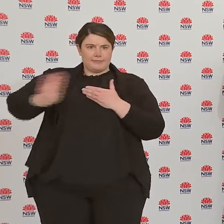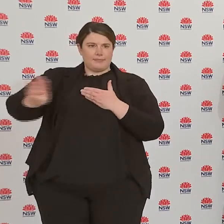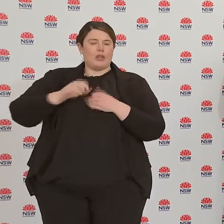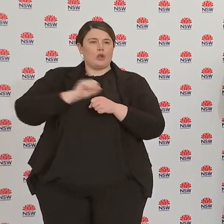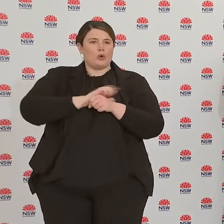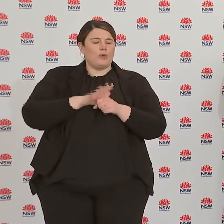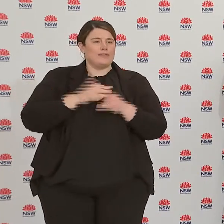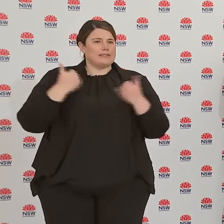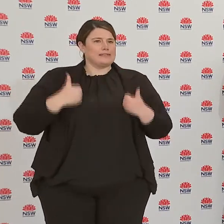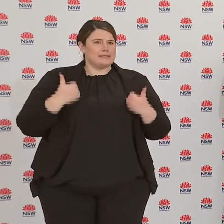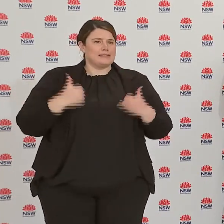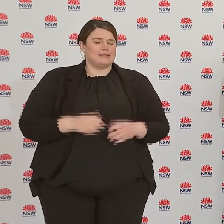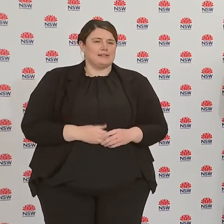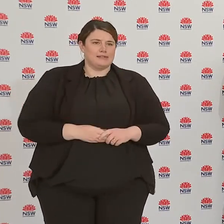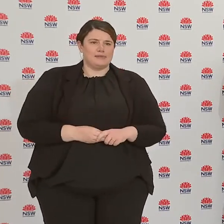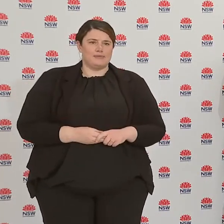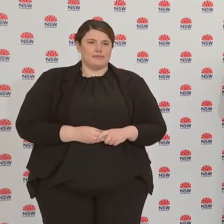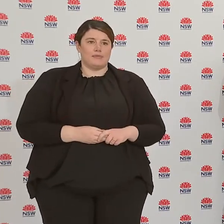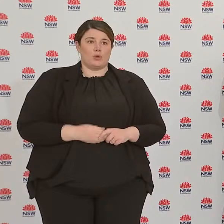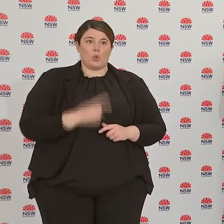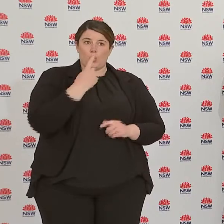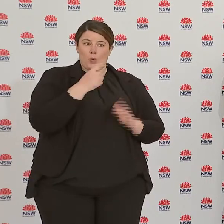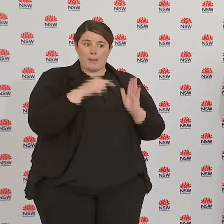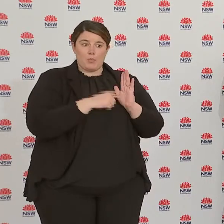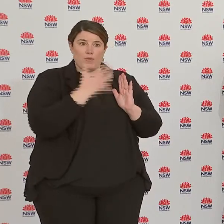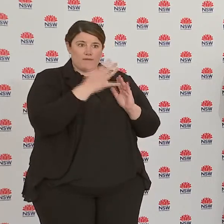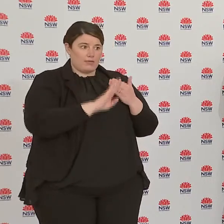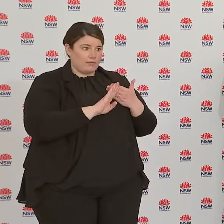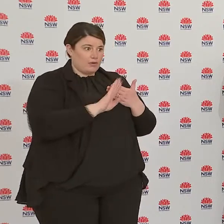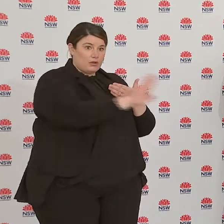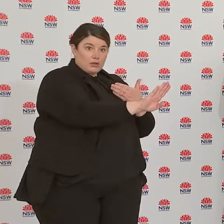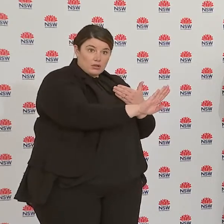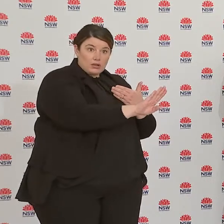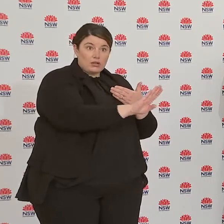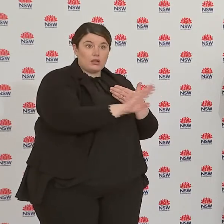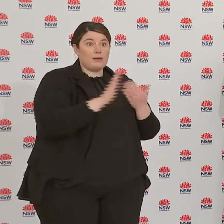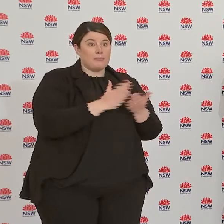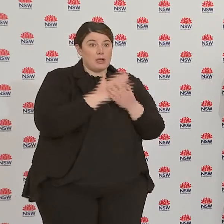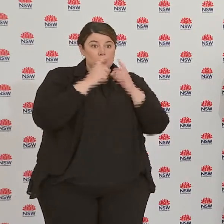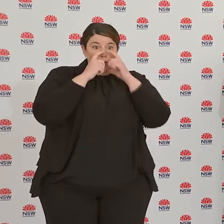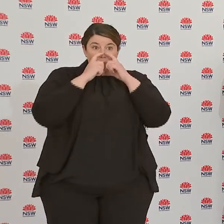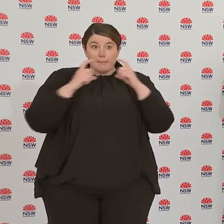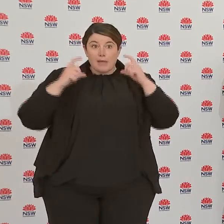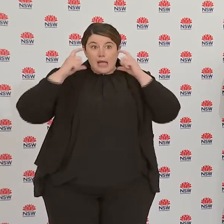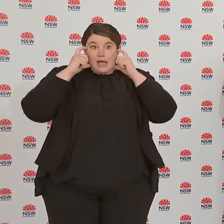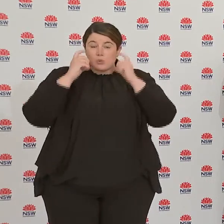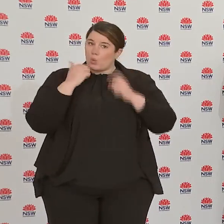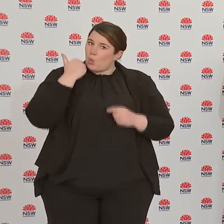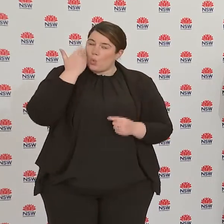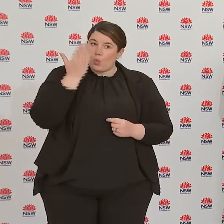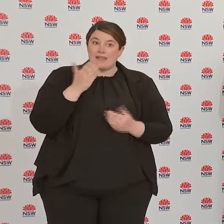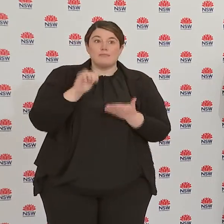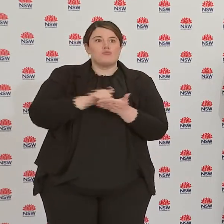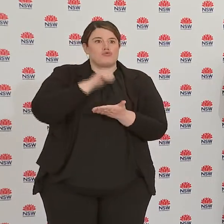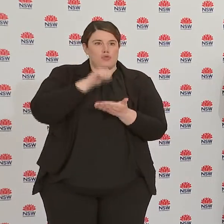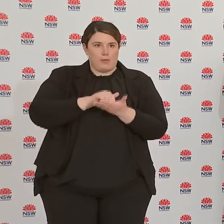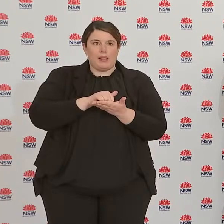distancing, keeping that 1.5 metres away, making sure you're wearing your masks at all times